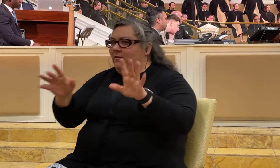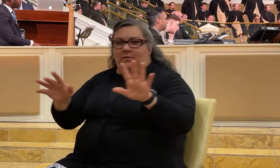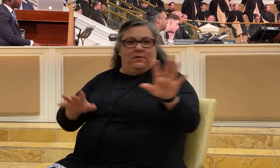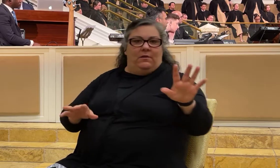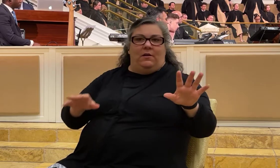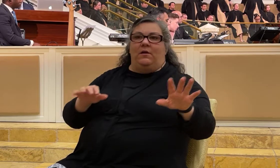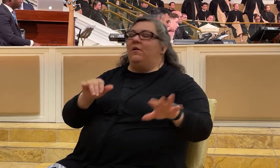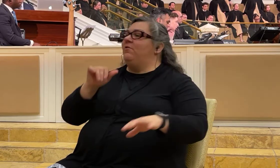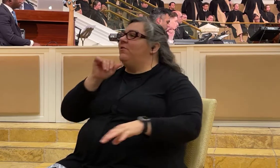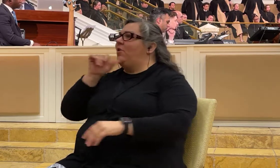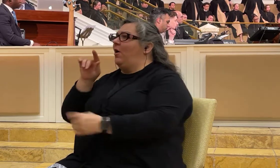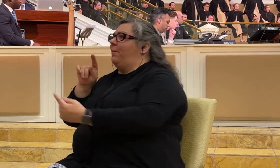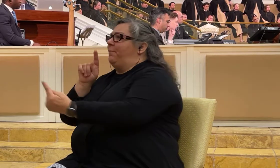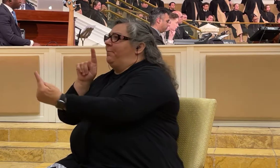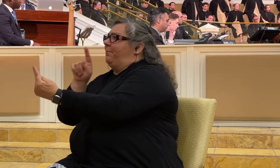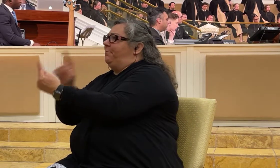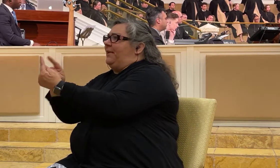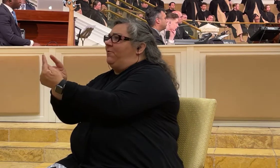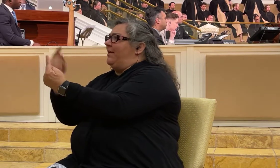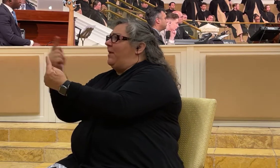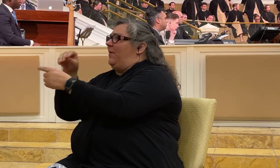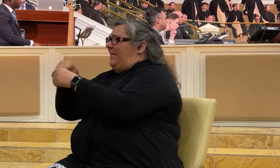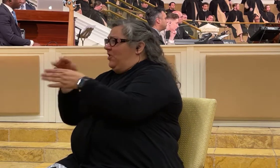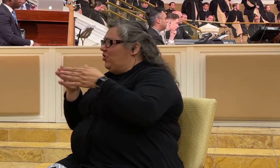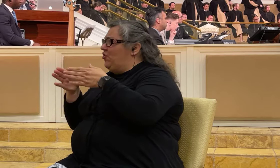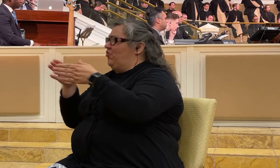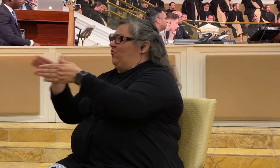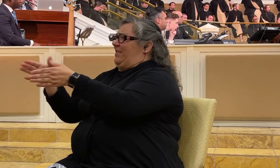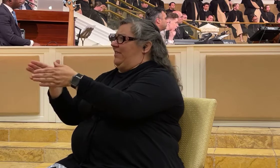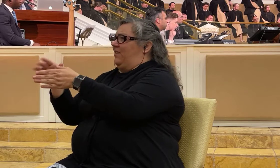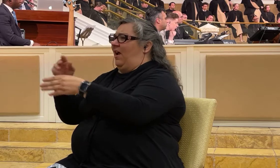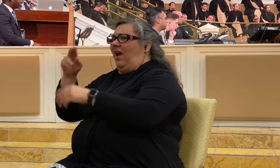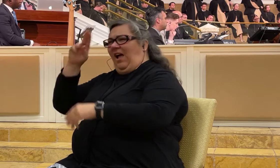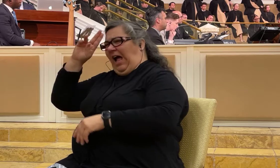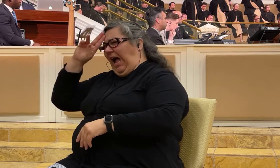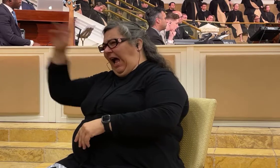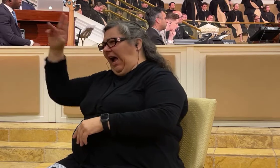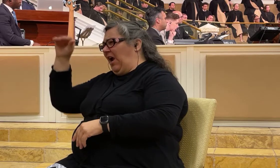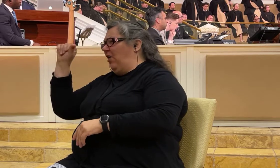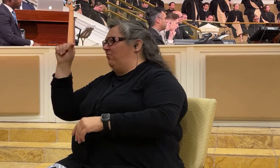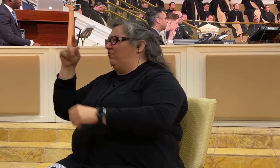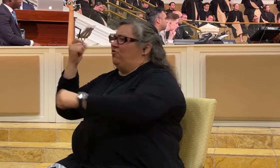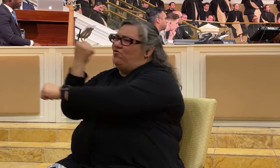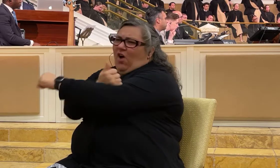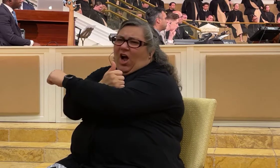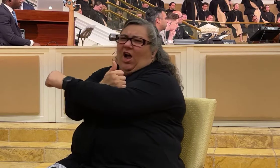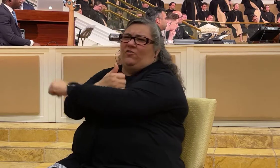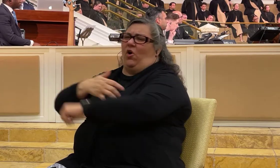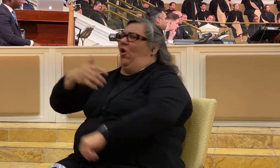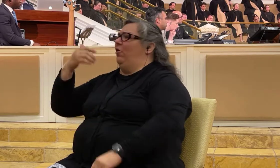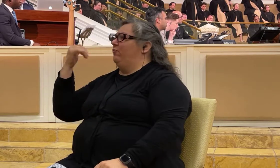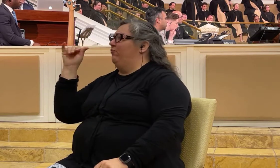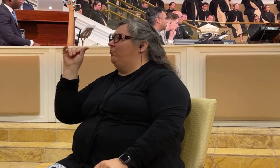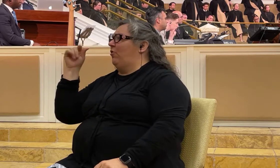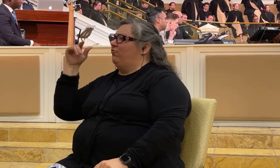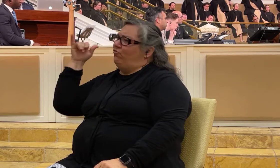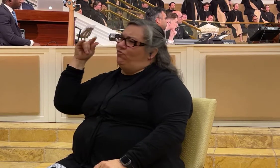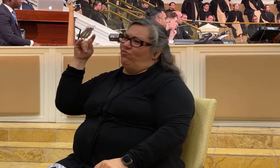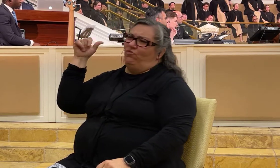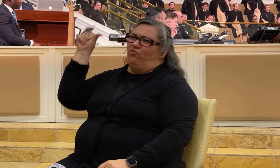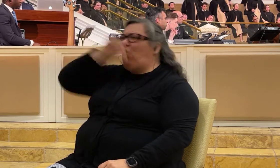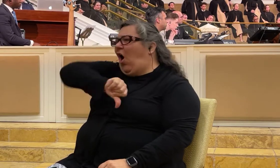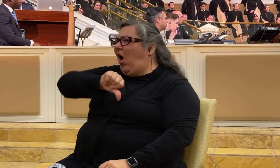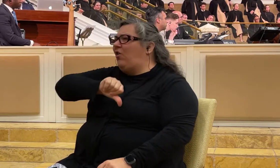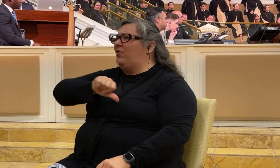out here in the street. You don't need to make somebody that's high on drugs and drunk and staggering around and stealing stuff